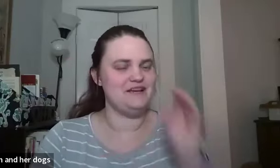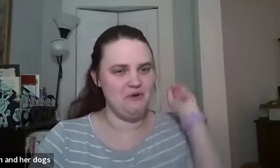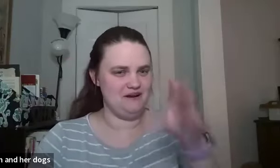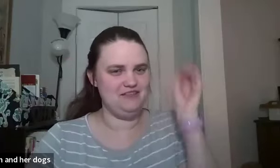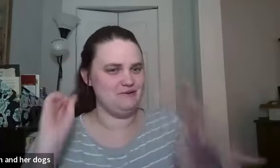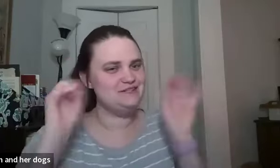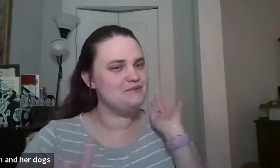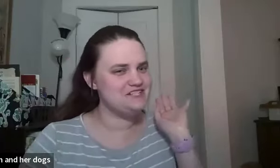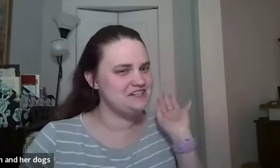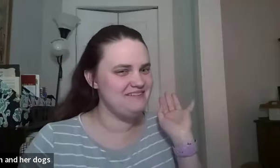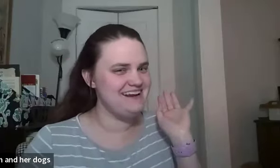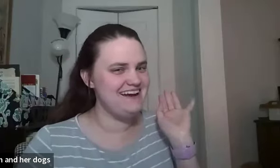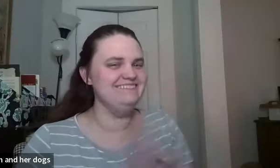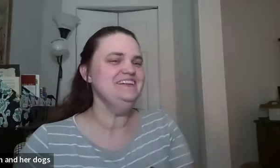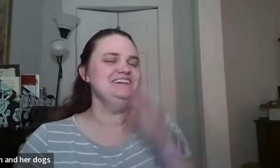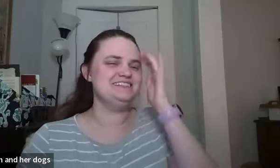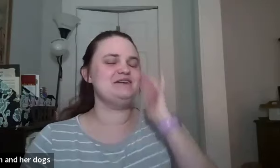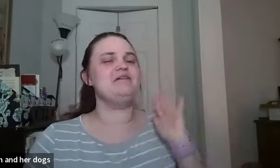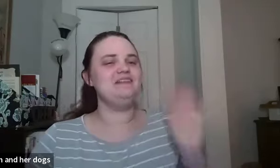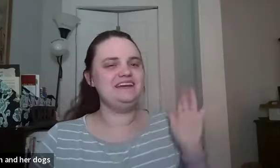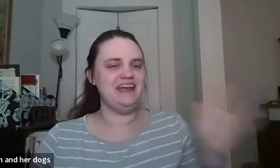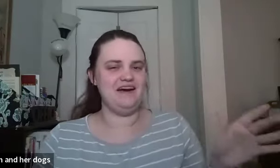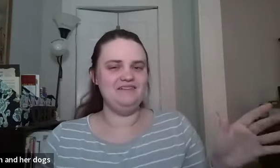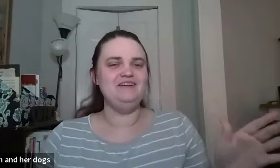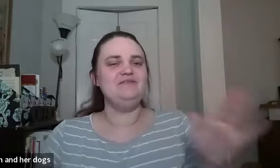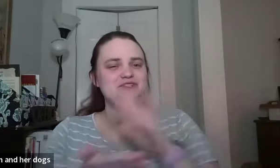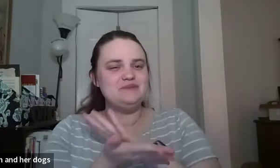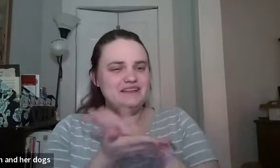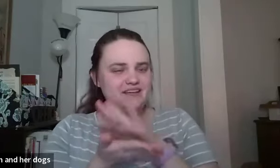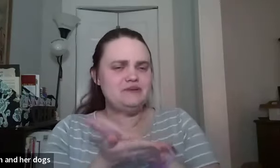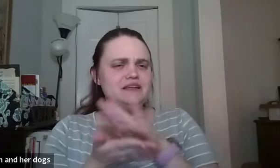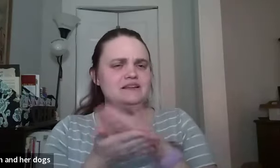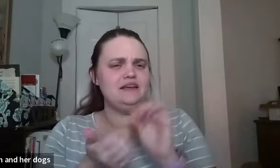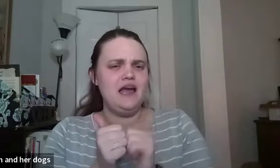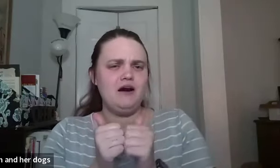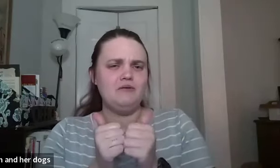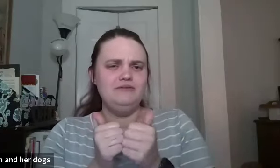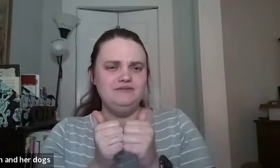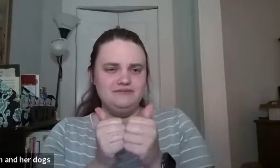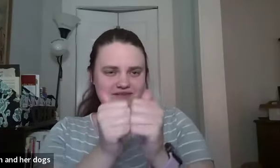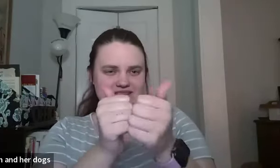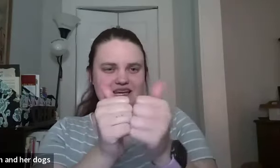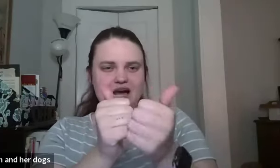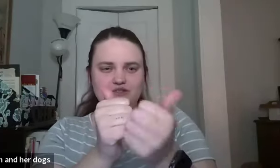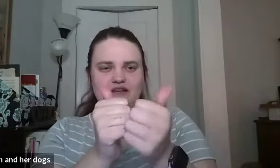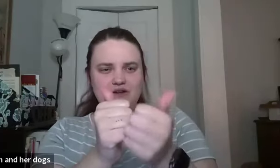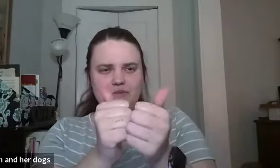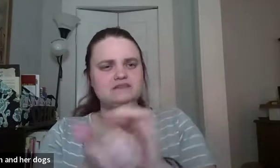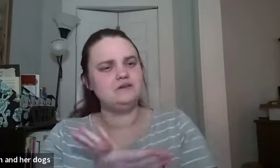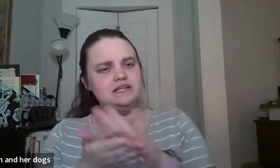I'm already throwing so much at y'all right now. So clean how. Would you be like you'd be like clean how? See, and I will do that little bounce. So